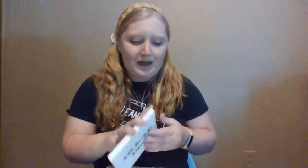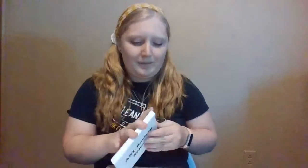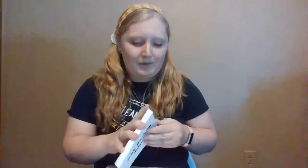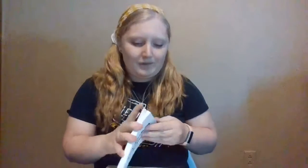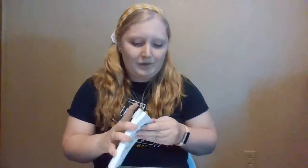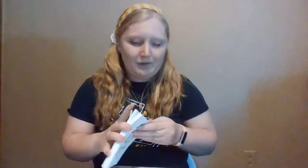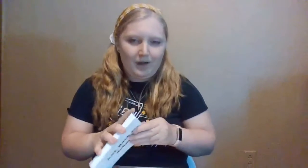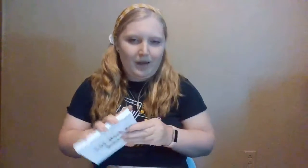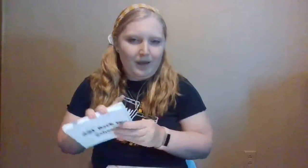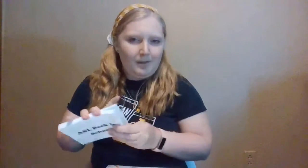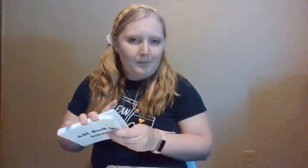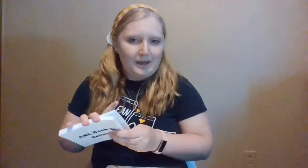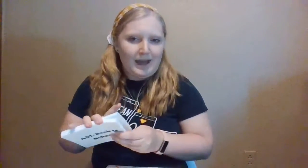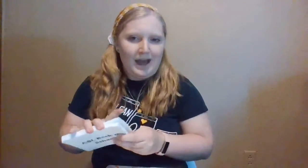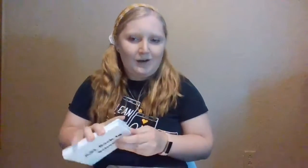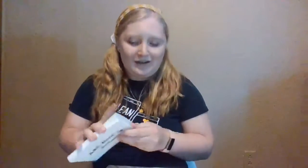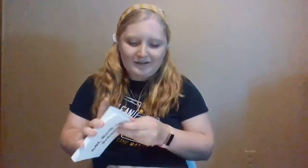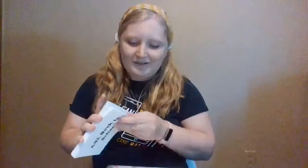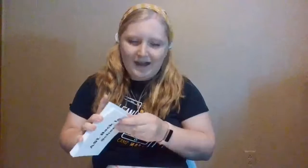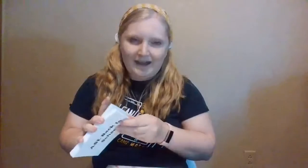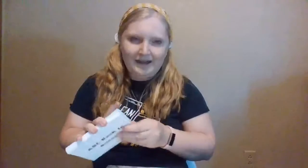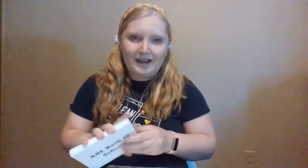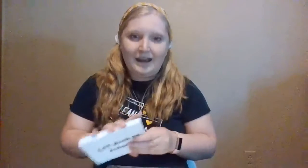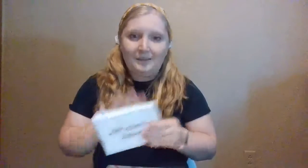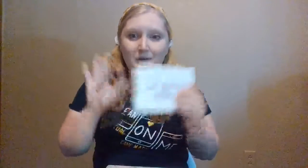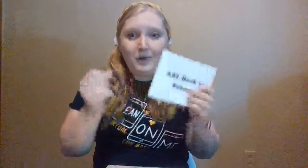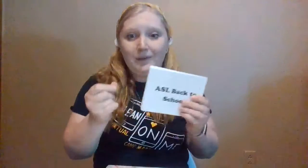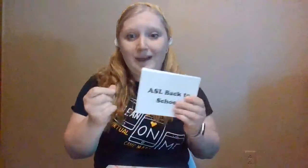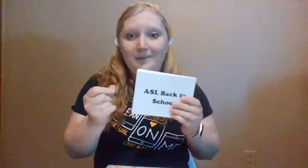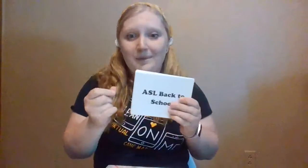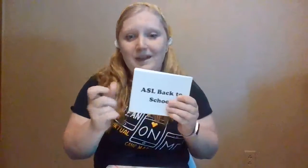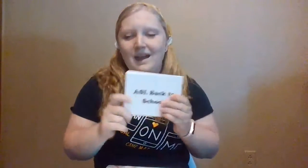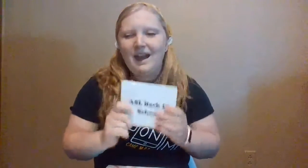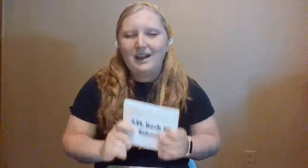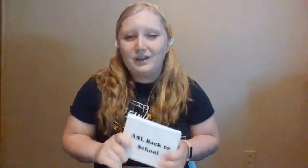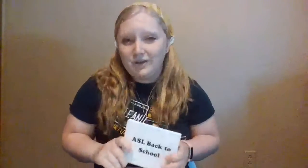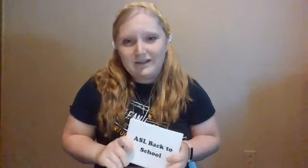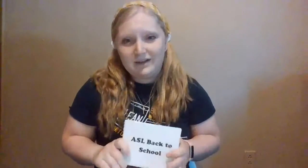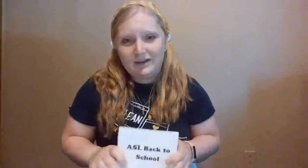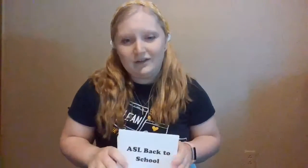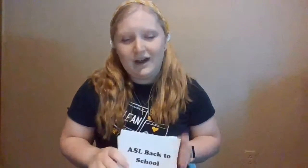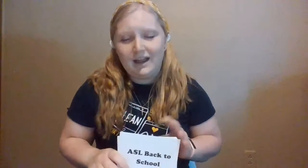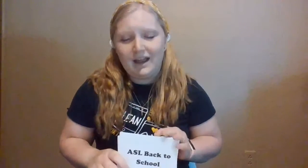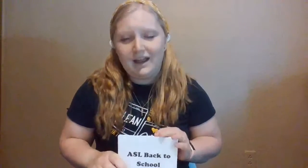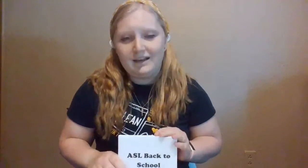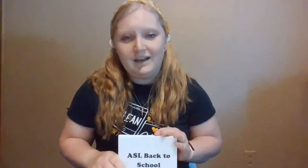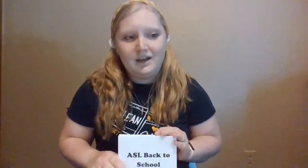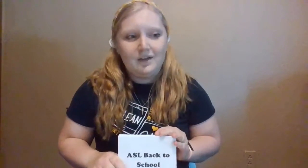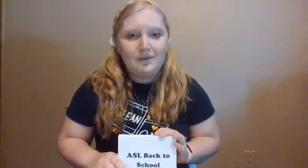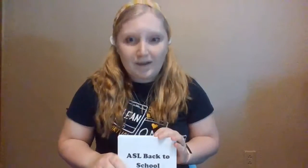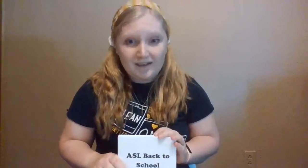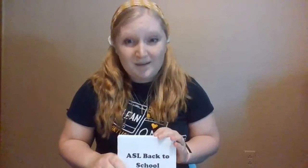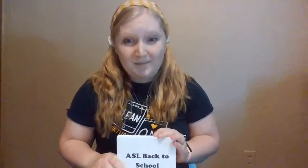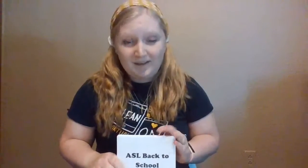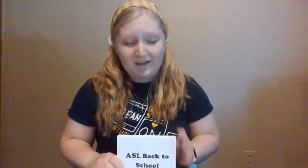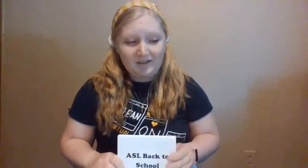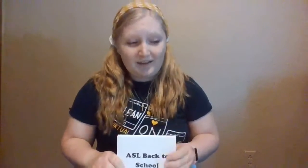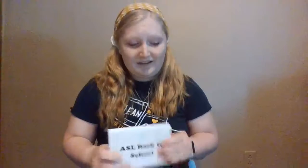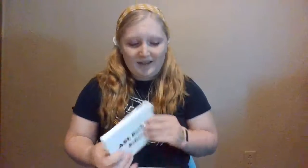I'm going to pick out a sign and I'm going to hold it up and you guys are going to try and find something that relates to